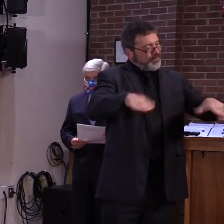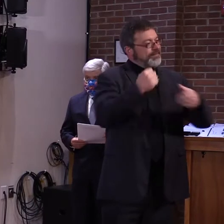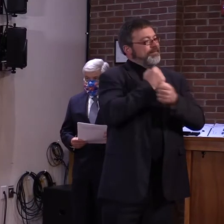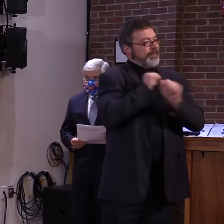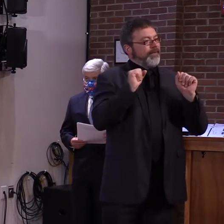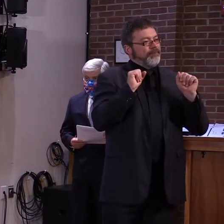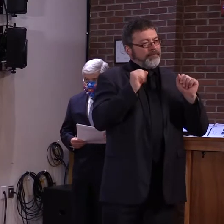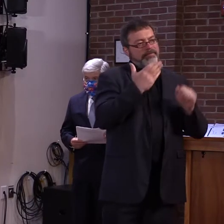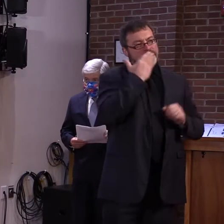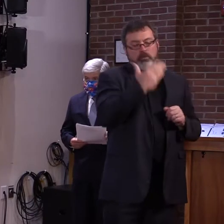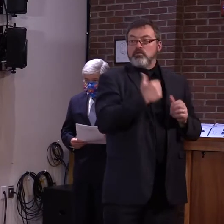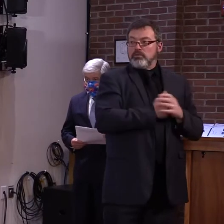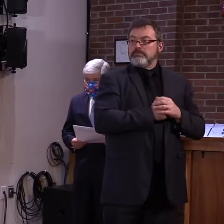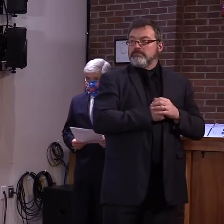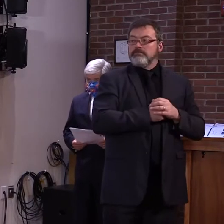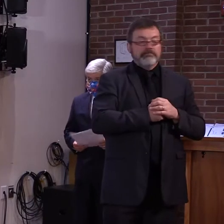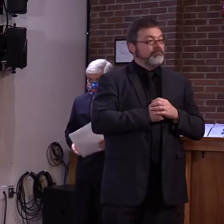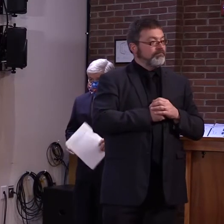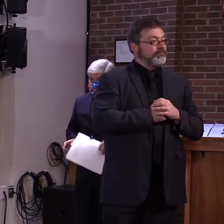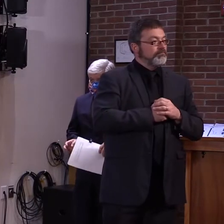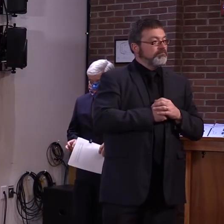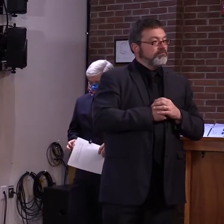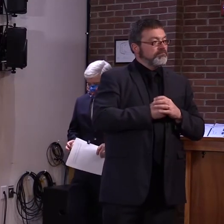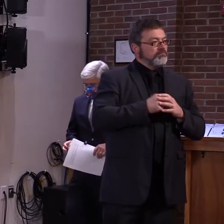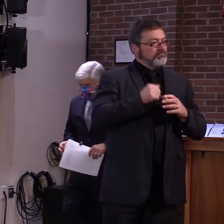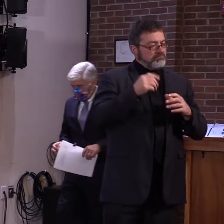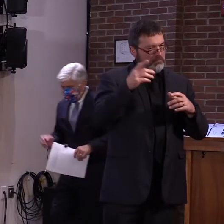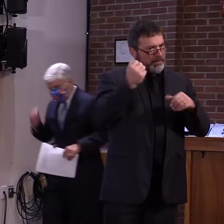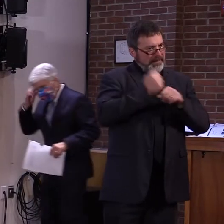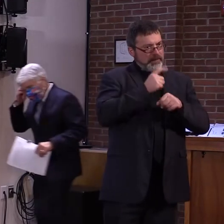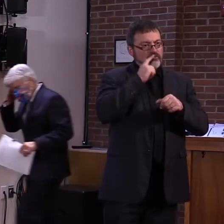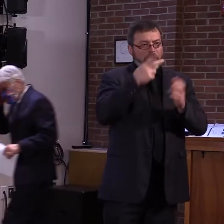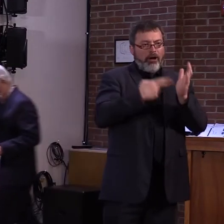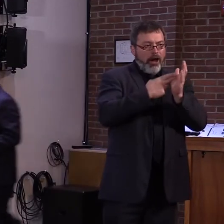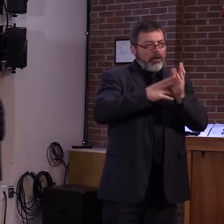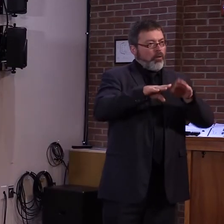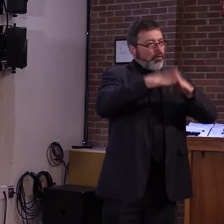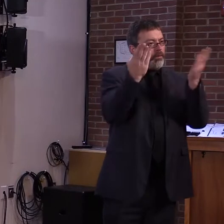to ensure that things are on track there.